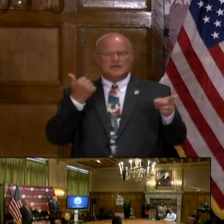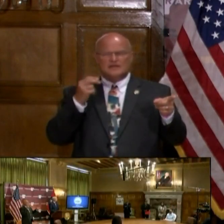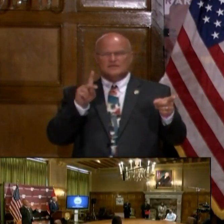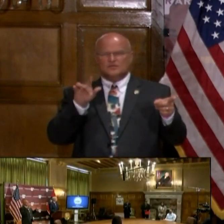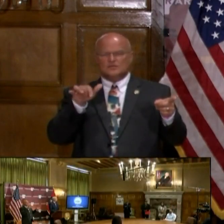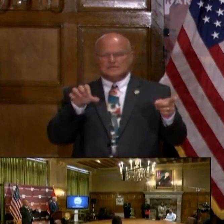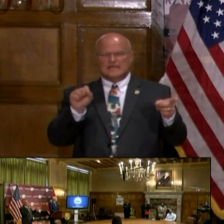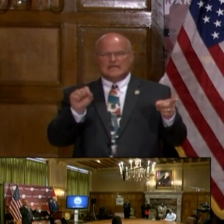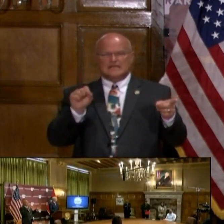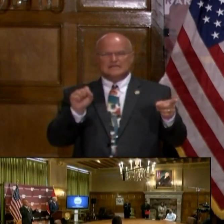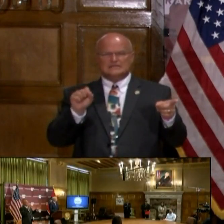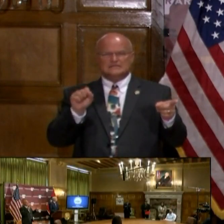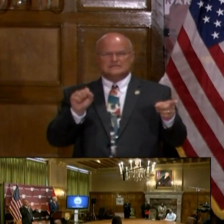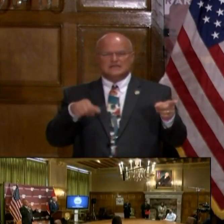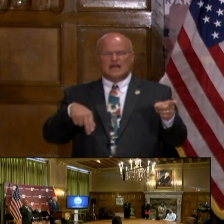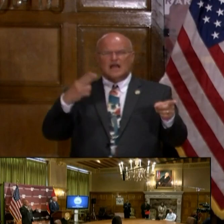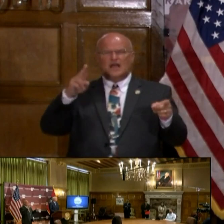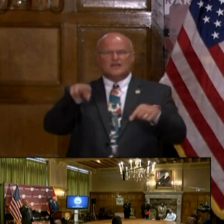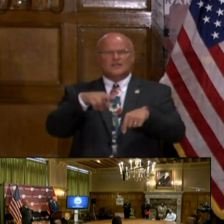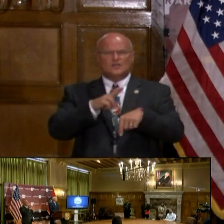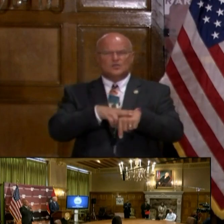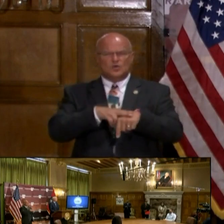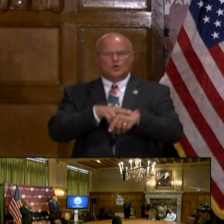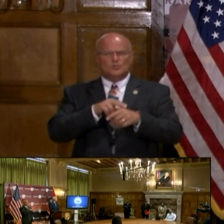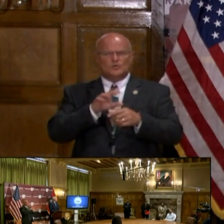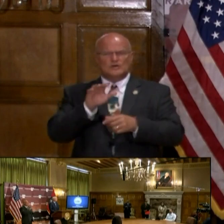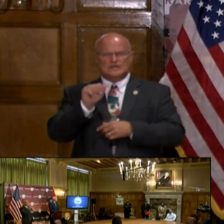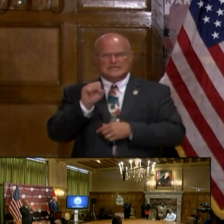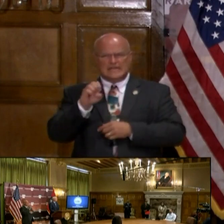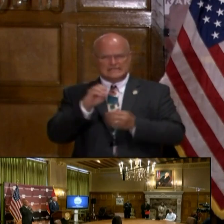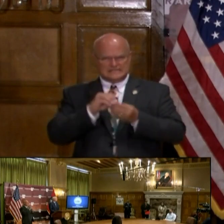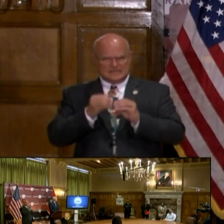of higher than normal case numbers,